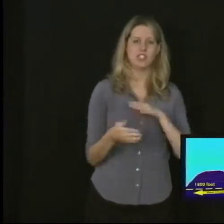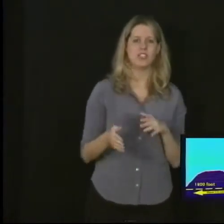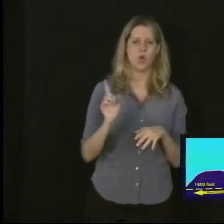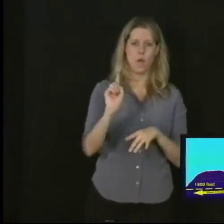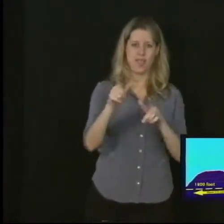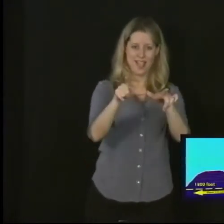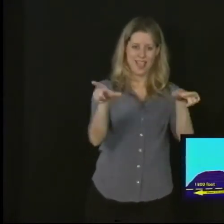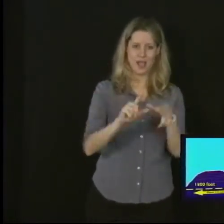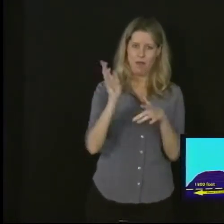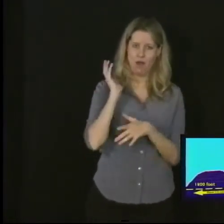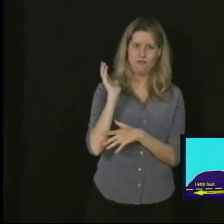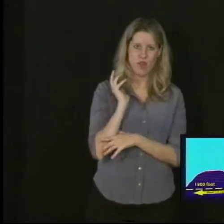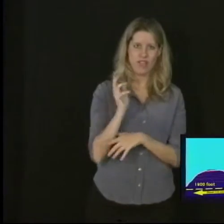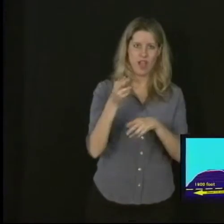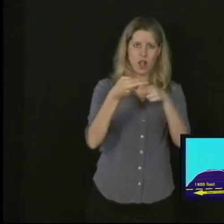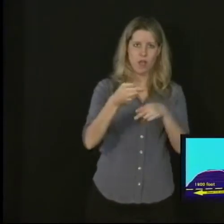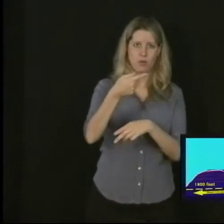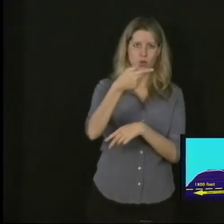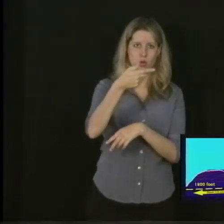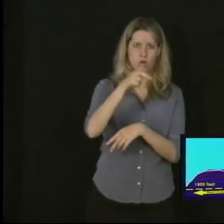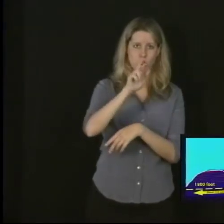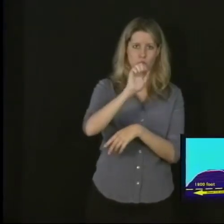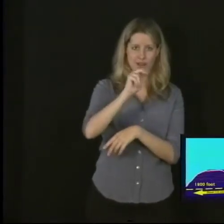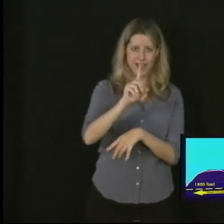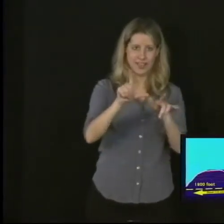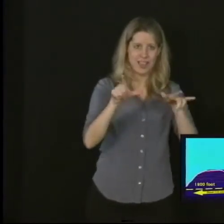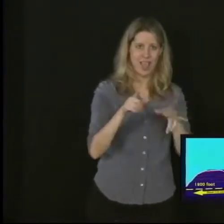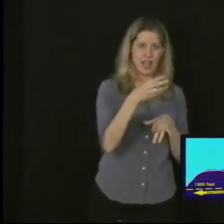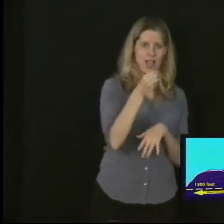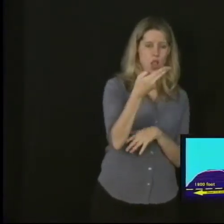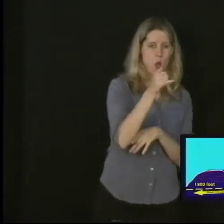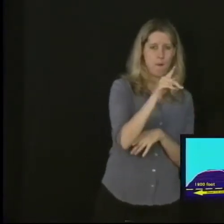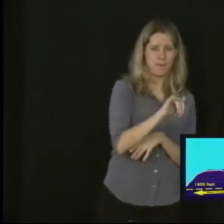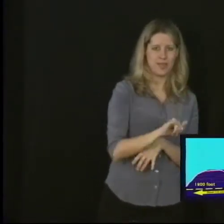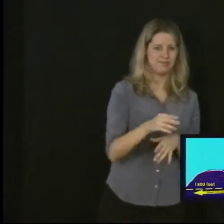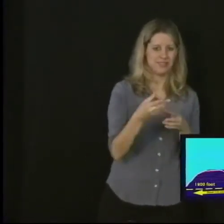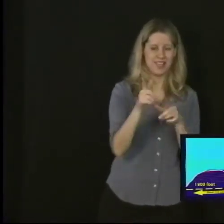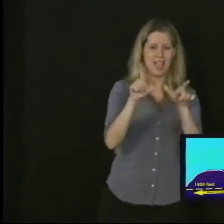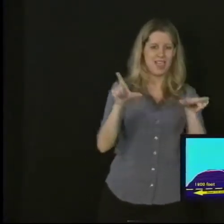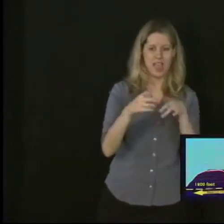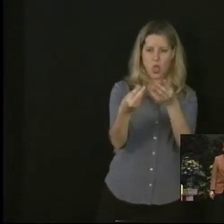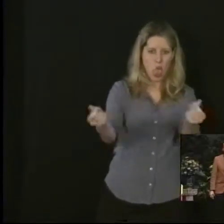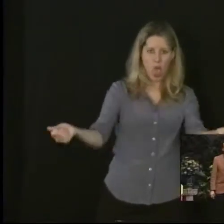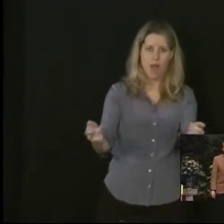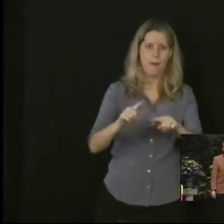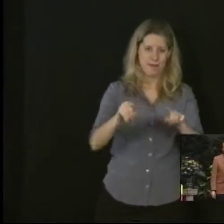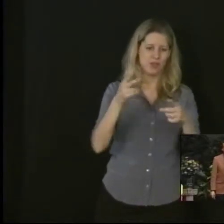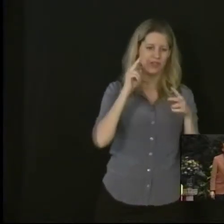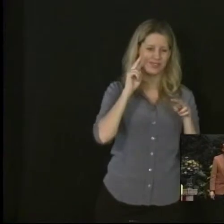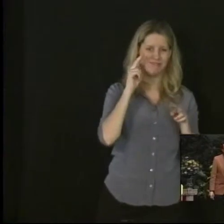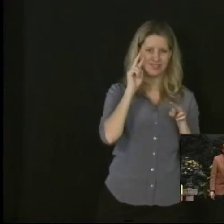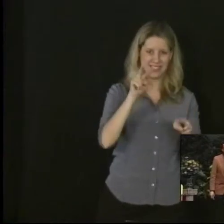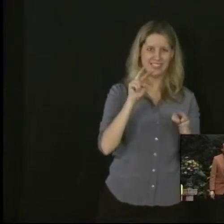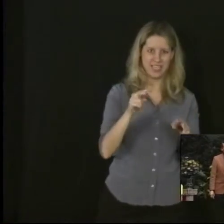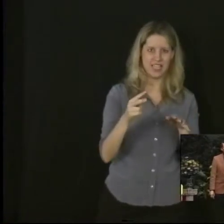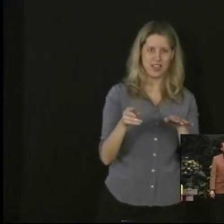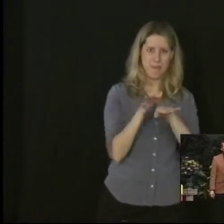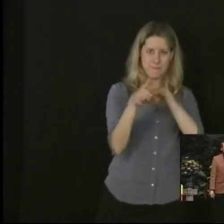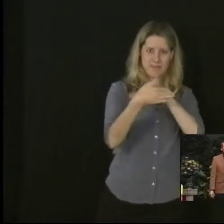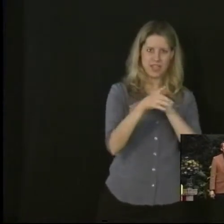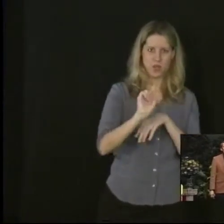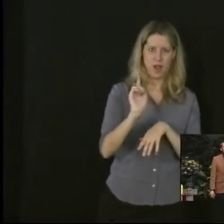Hopi Lake. The lake is long gone, but you can still see the beach line where the lake used to be. Grand Canyon is a washed out spillway, folks. The